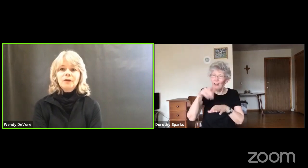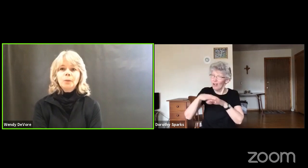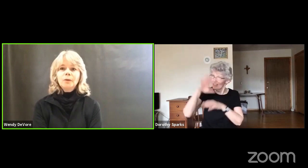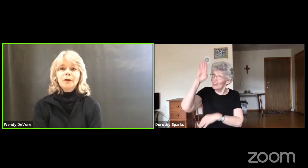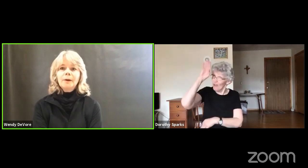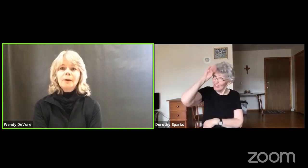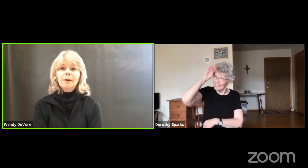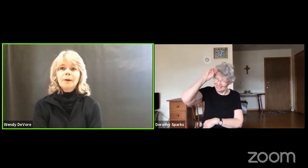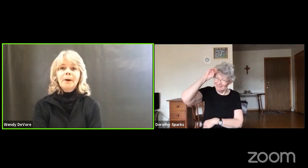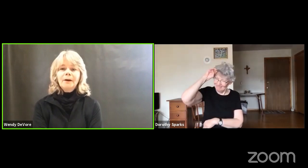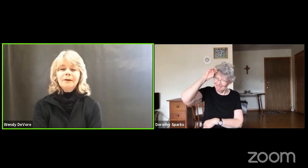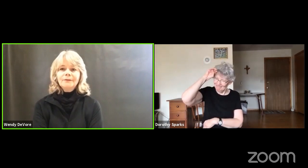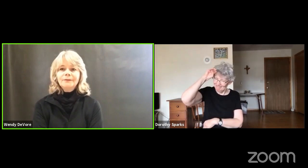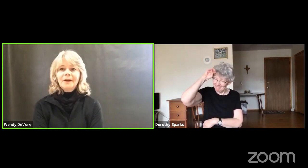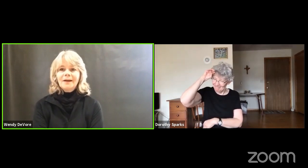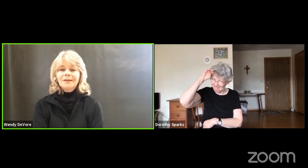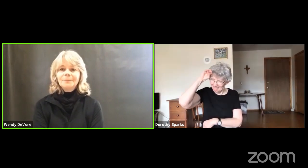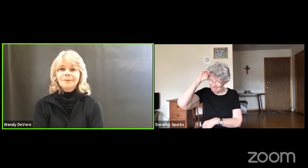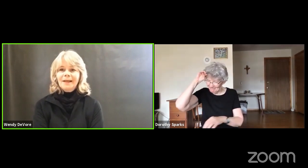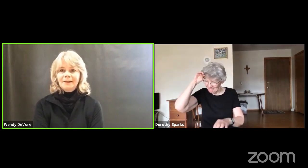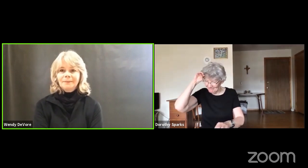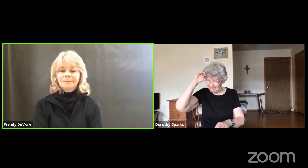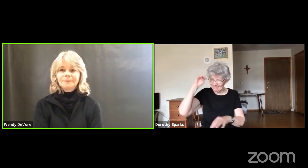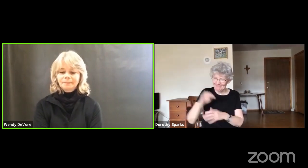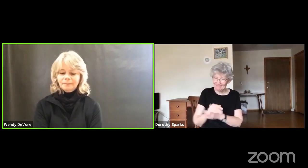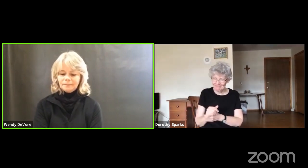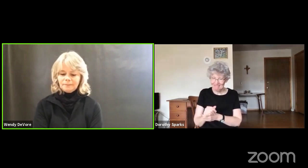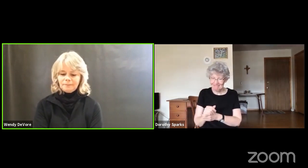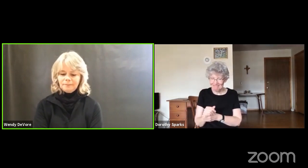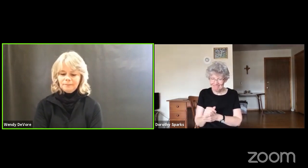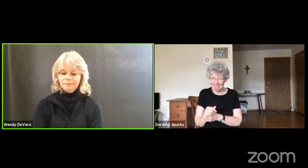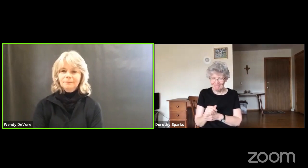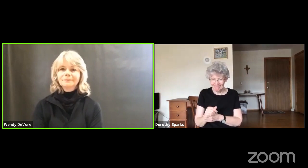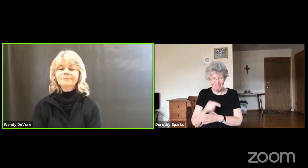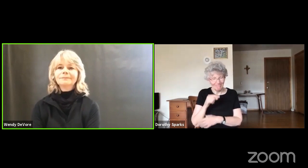And this was a part of God's plan.